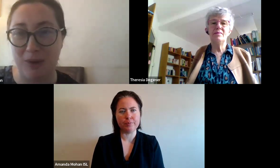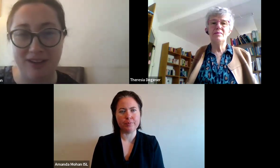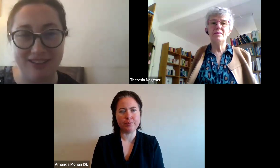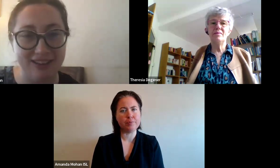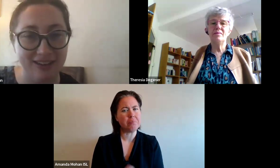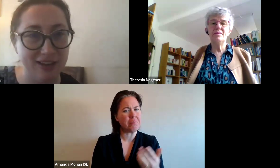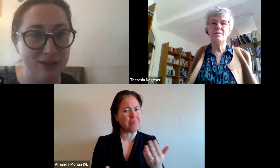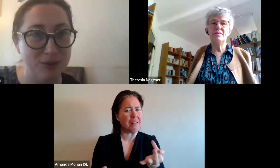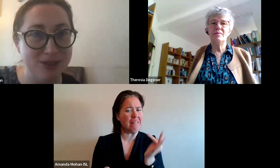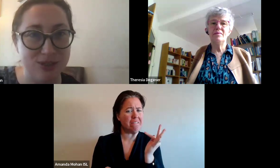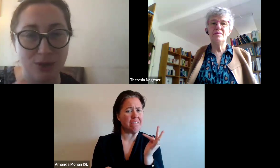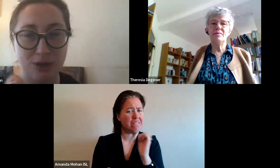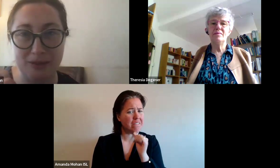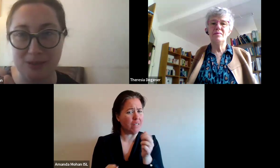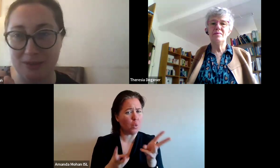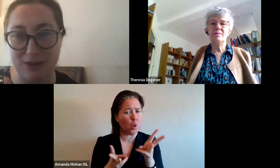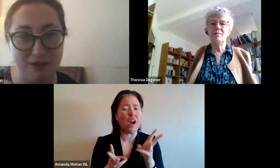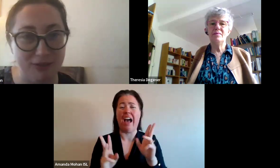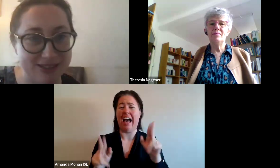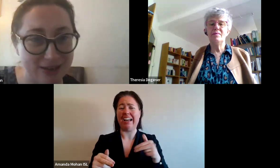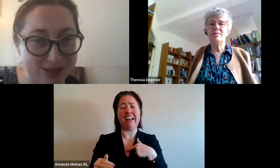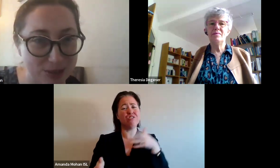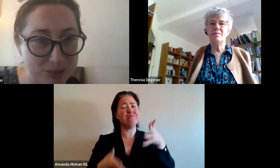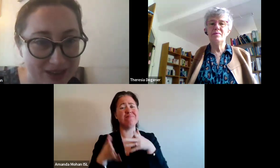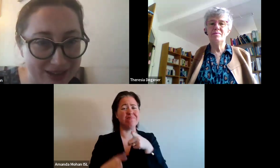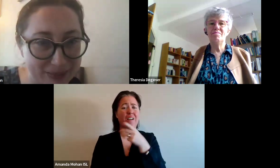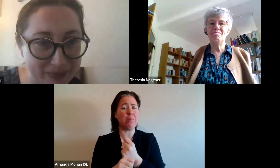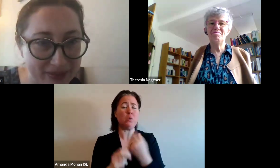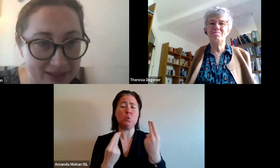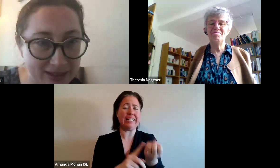Okay, if it doesn't work, then I can always just talk about it without having the slides